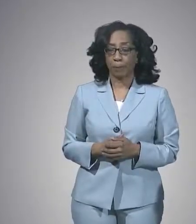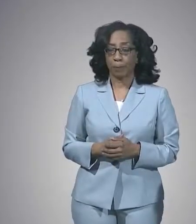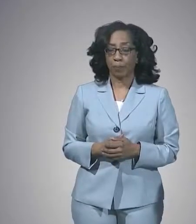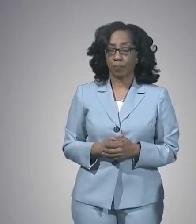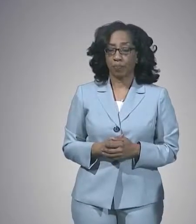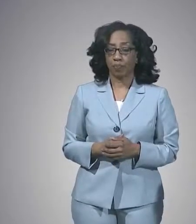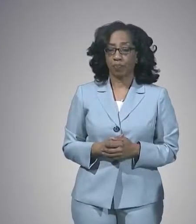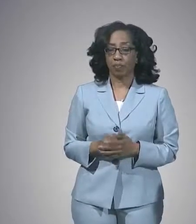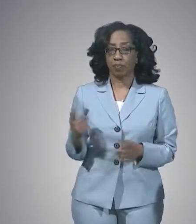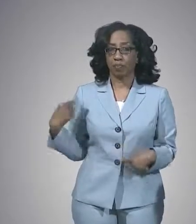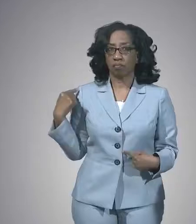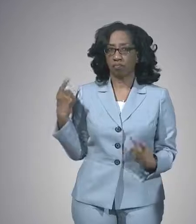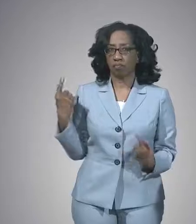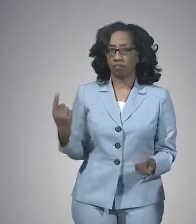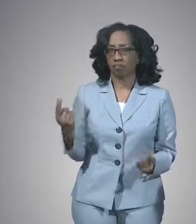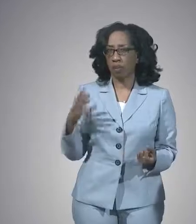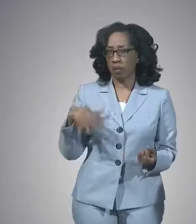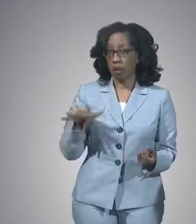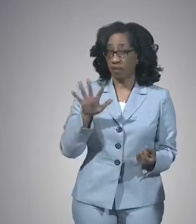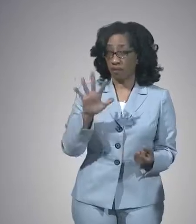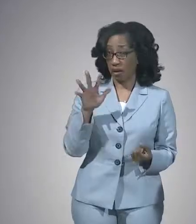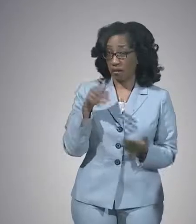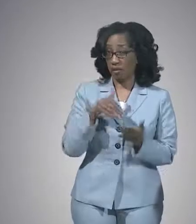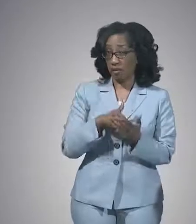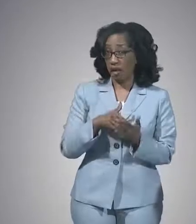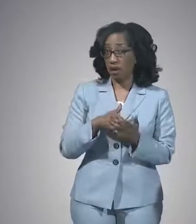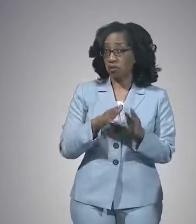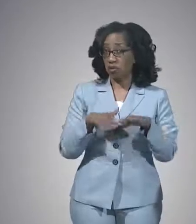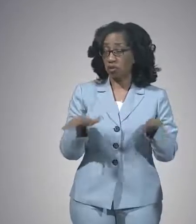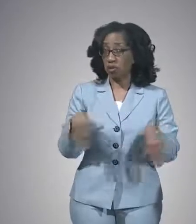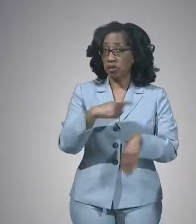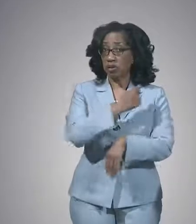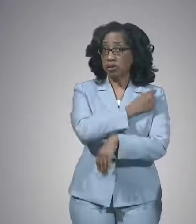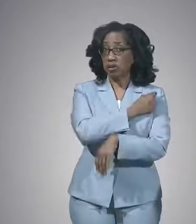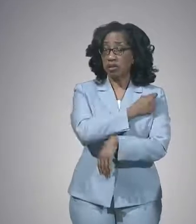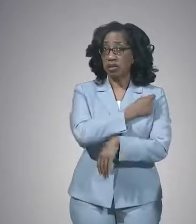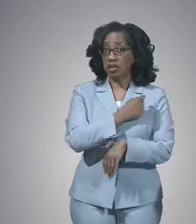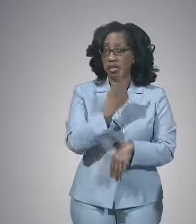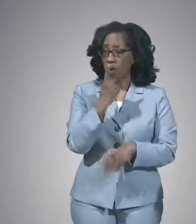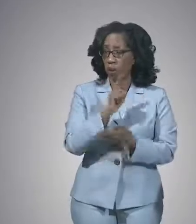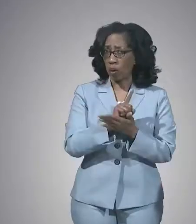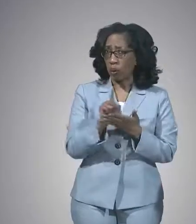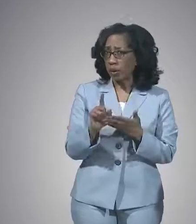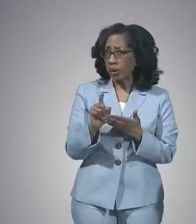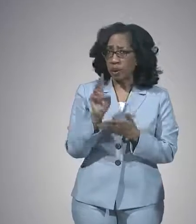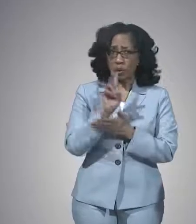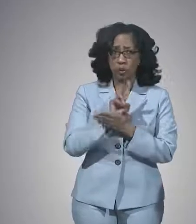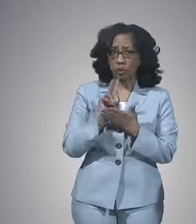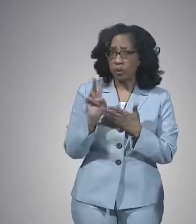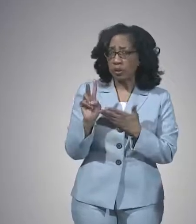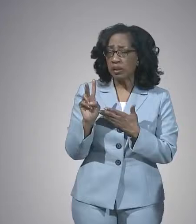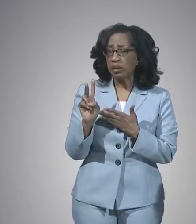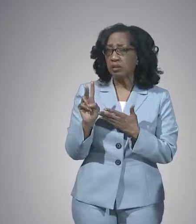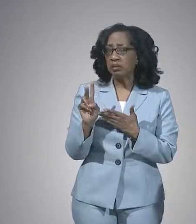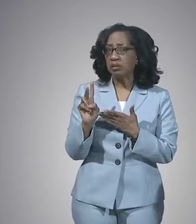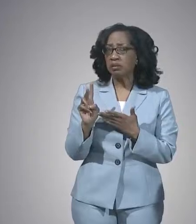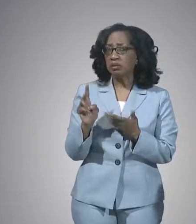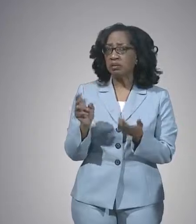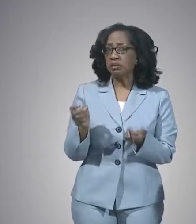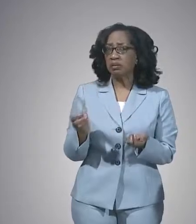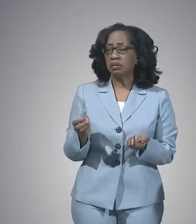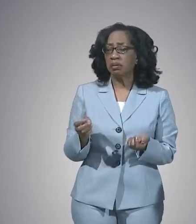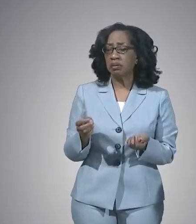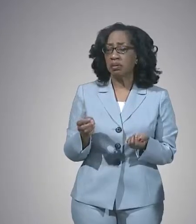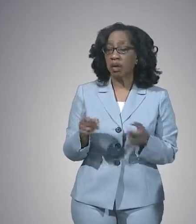So far, about 5,000 kids have been vaccinated. Is that a 1 week number or a 2 week number? And then is the health